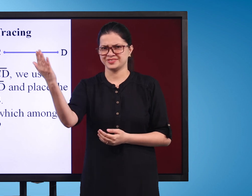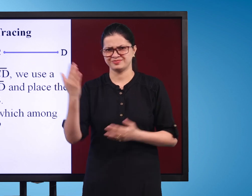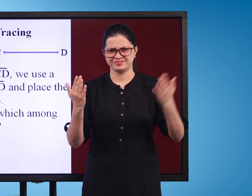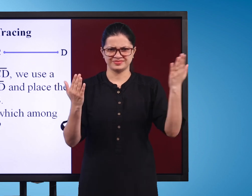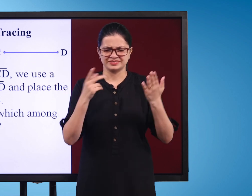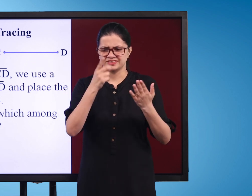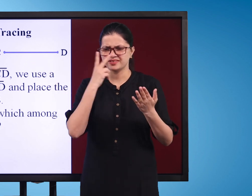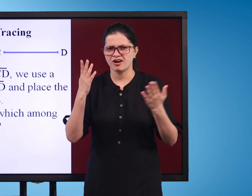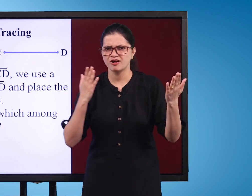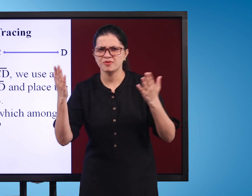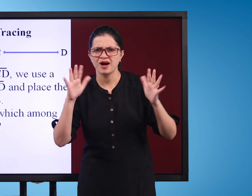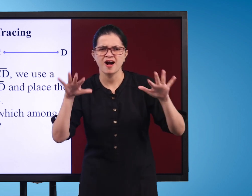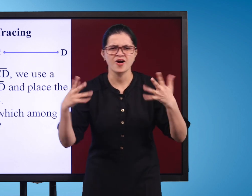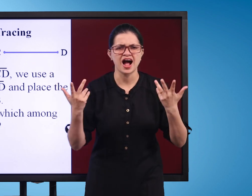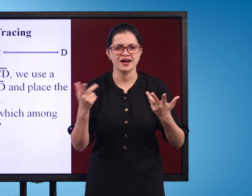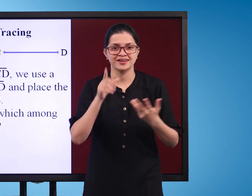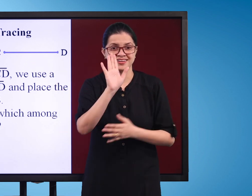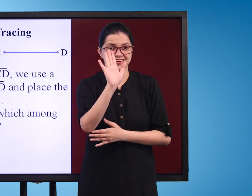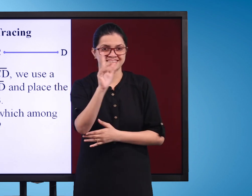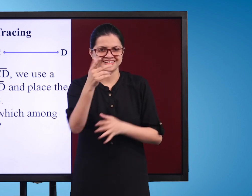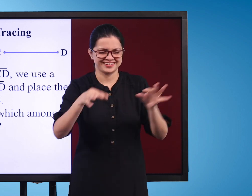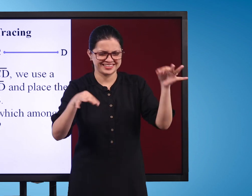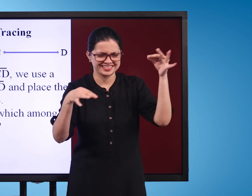Two, comparison by tracing.